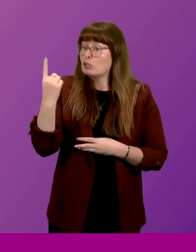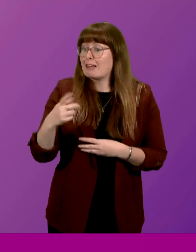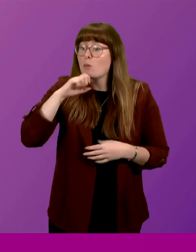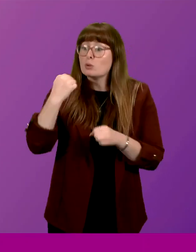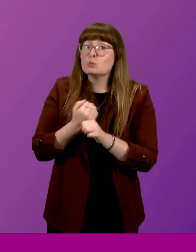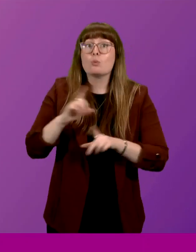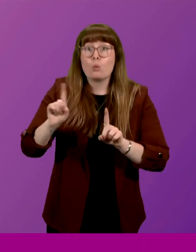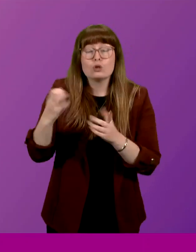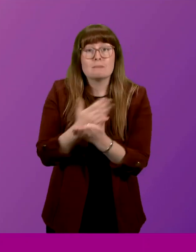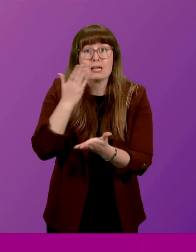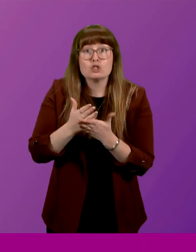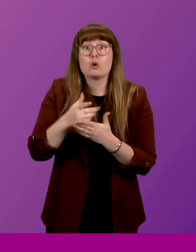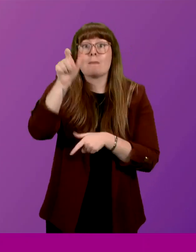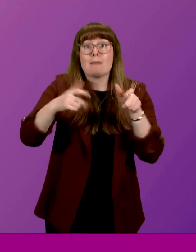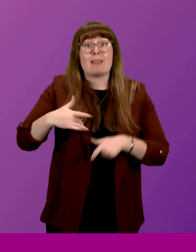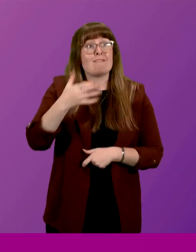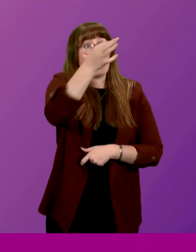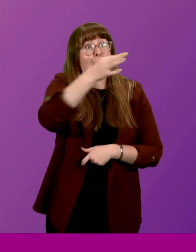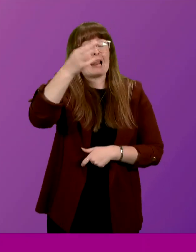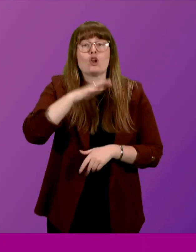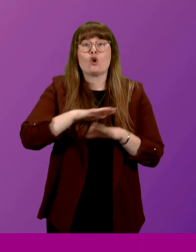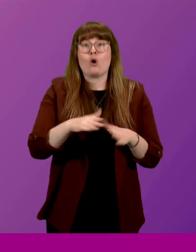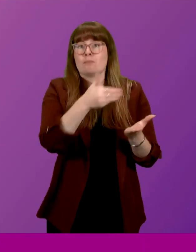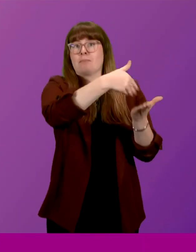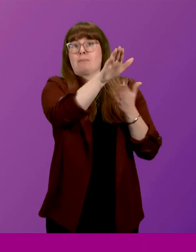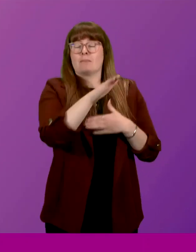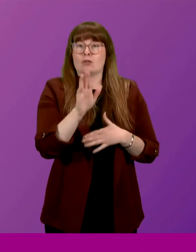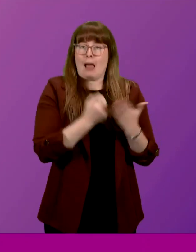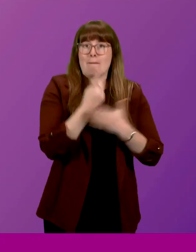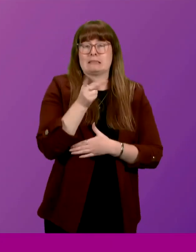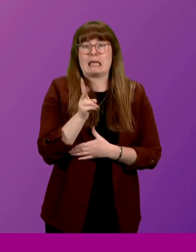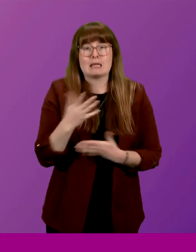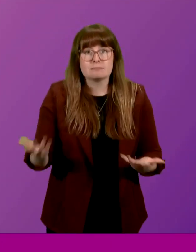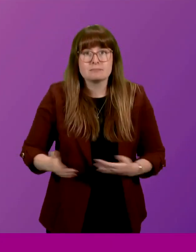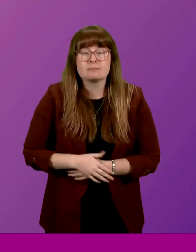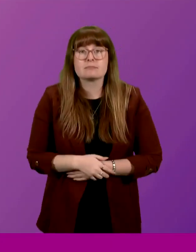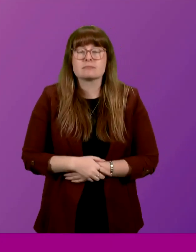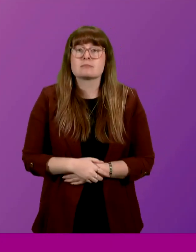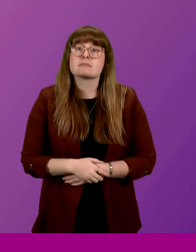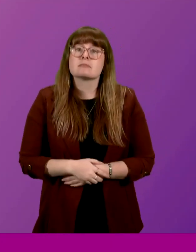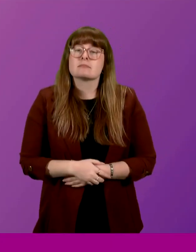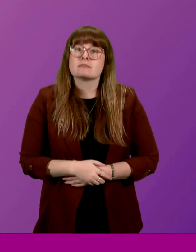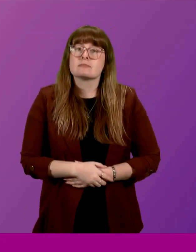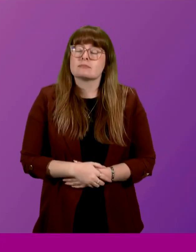to ensure that islanders are never left in this situation again? First Minister.